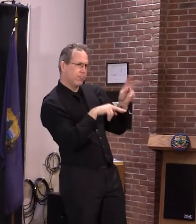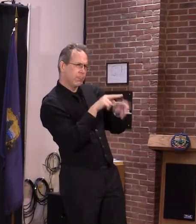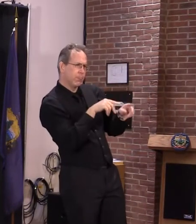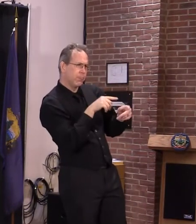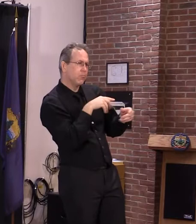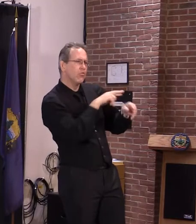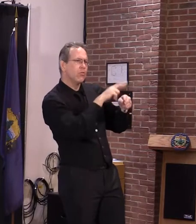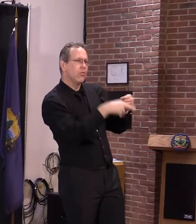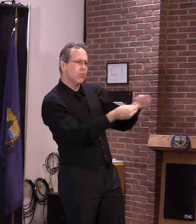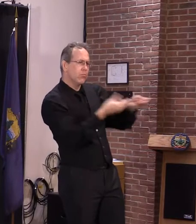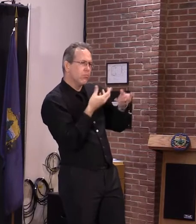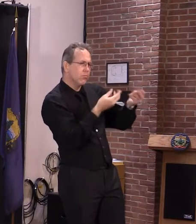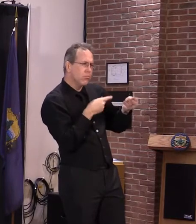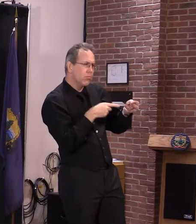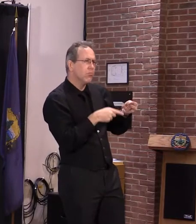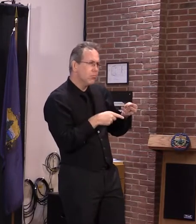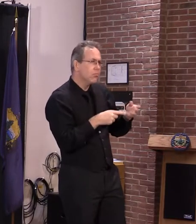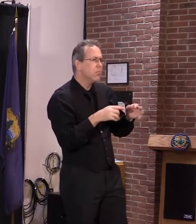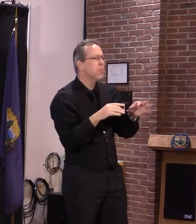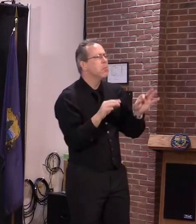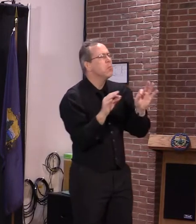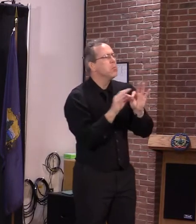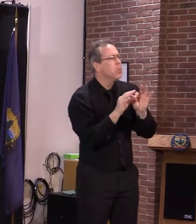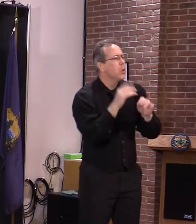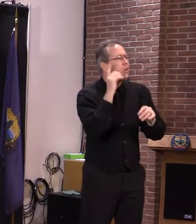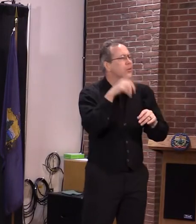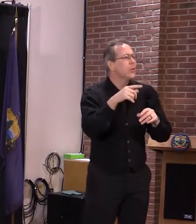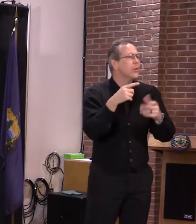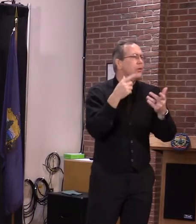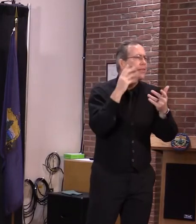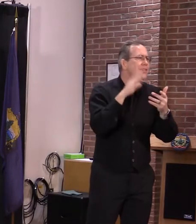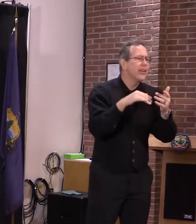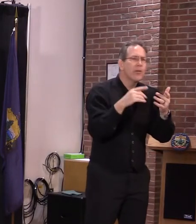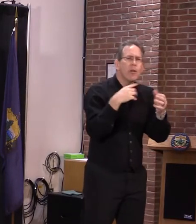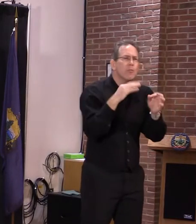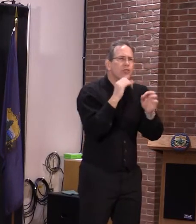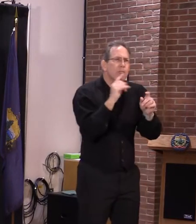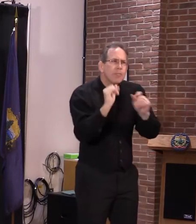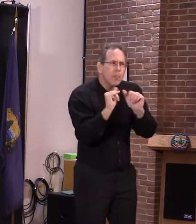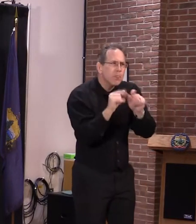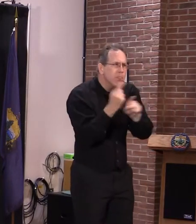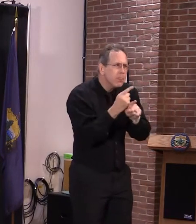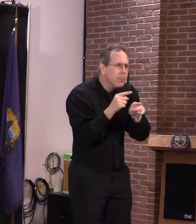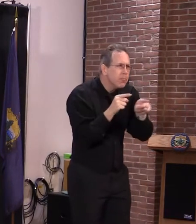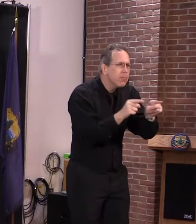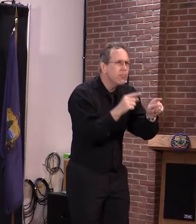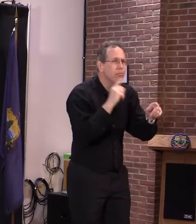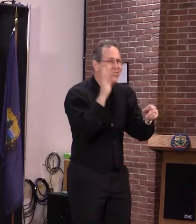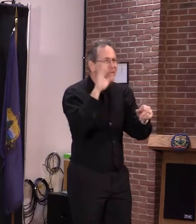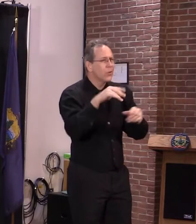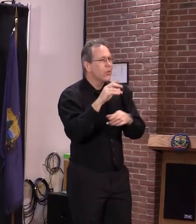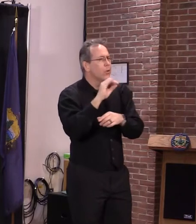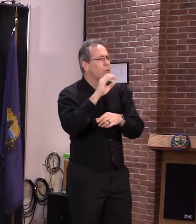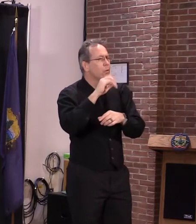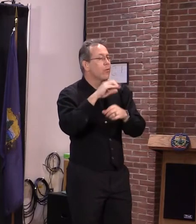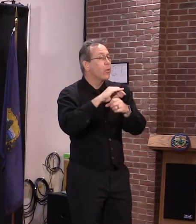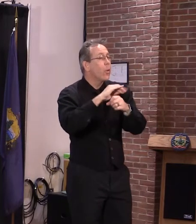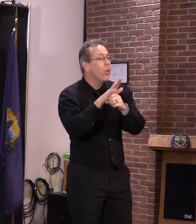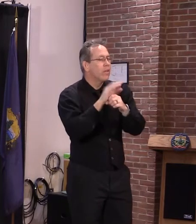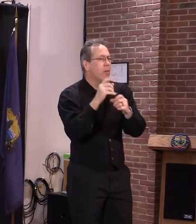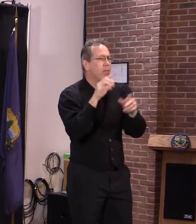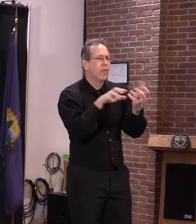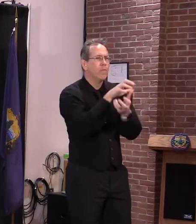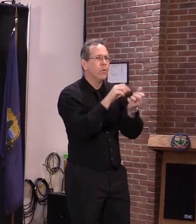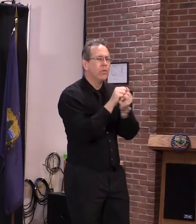is important since many of the milder symptoms of common colds are like those of COVID-19. So why did we have to make this shift